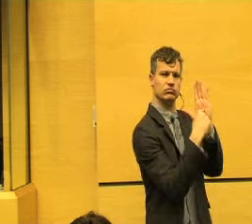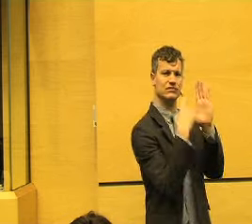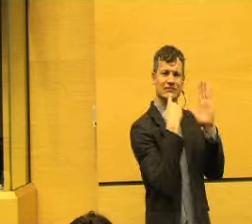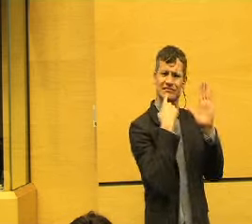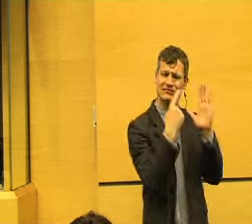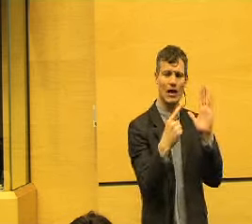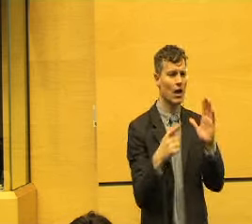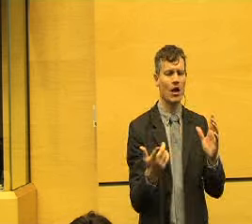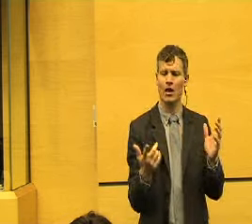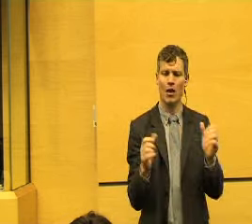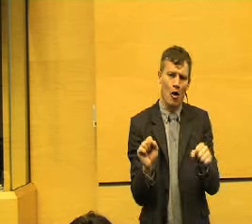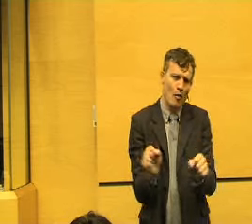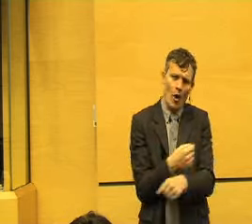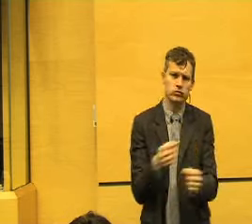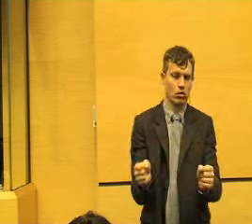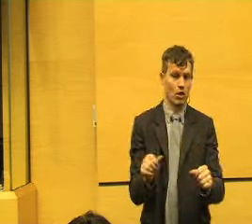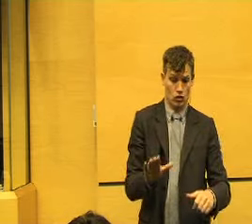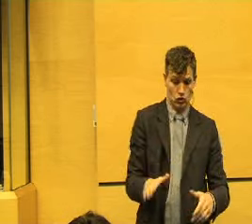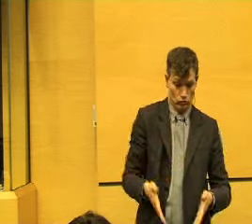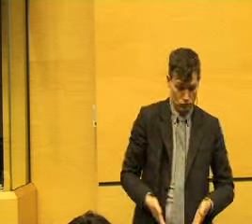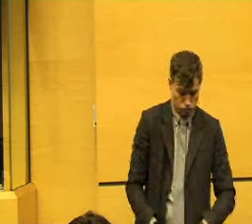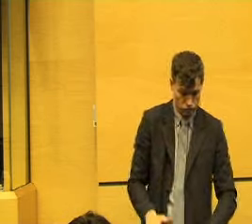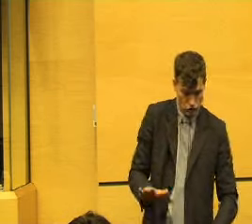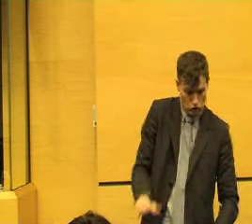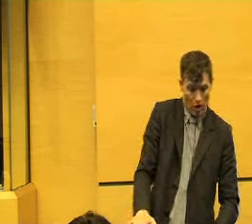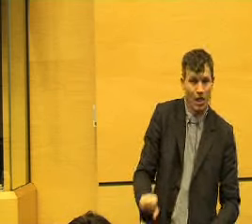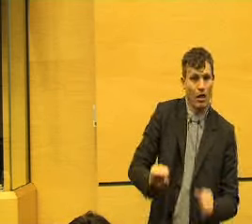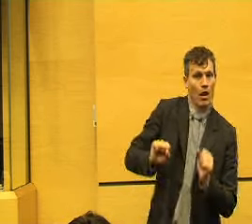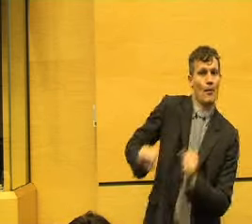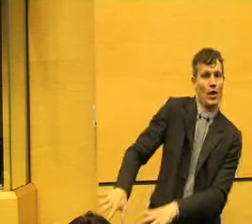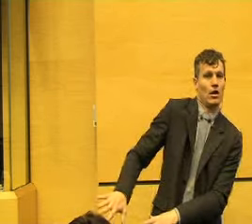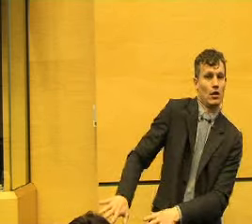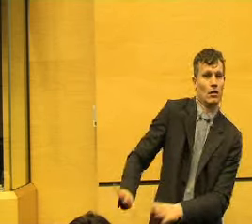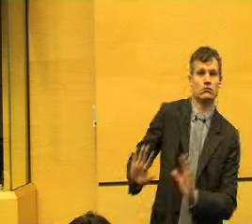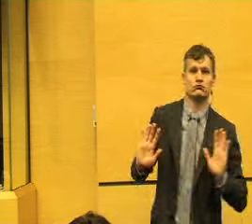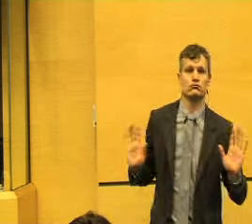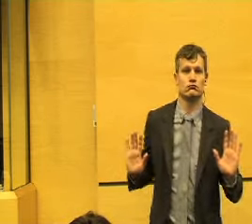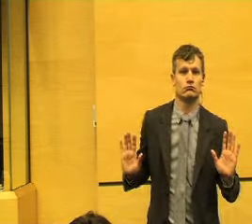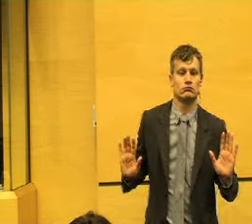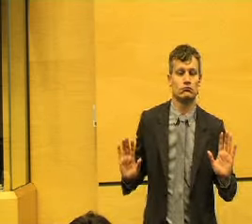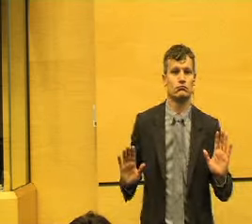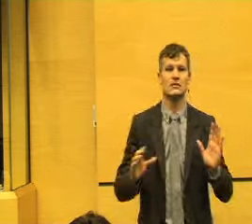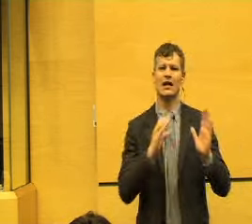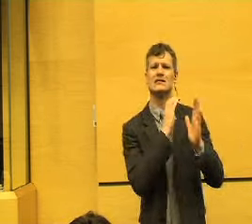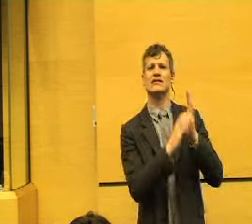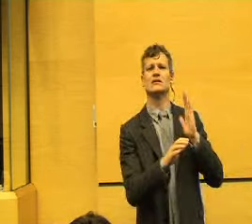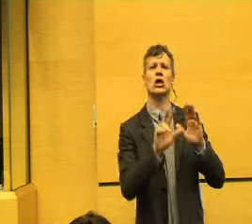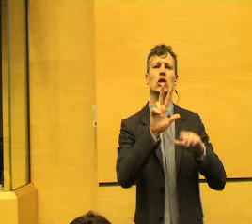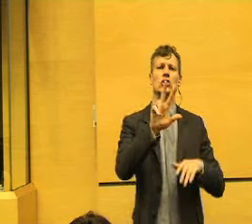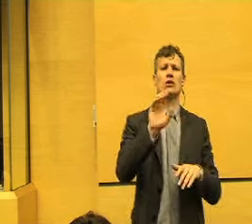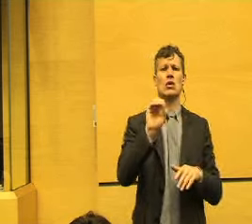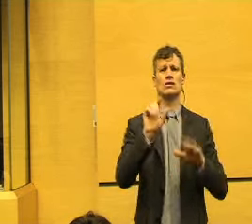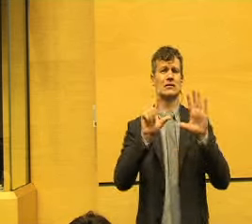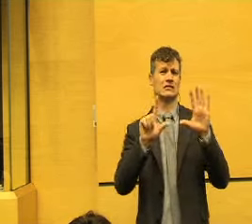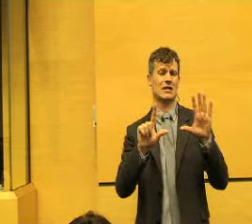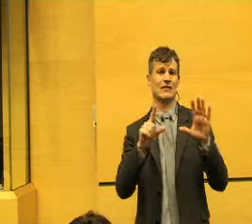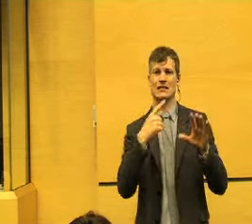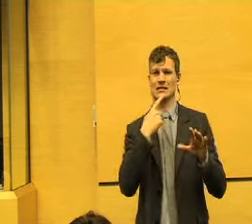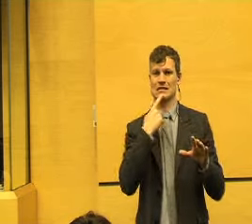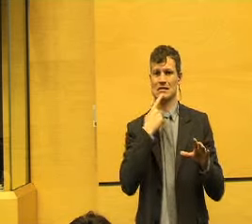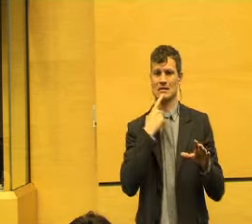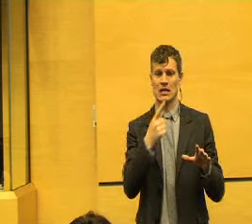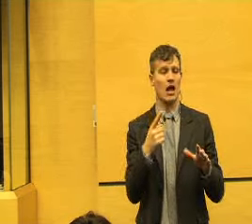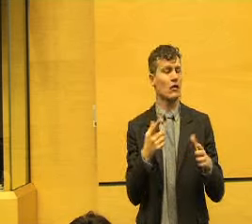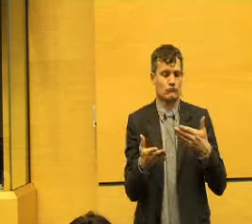child. Section 307 prohibits the abandonment of a person due to his or her